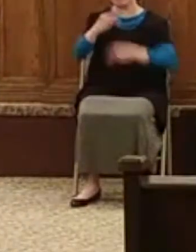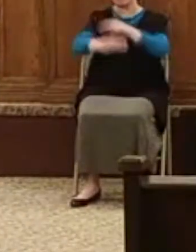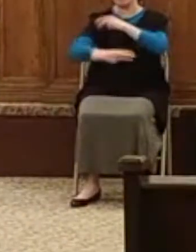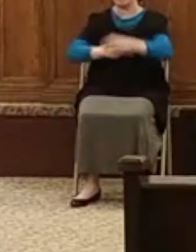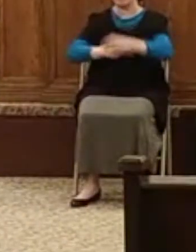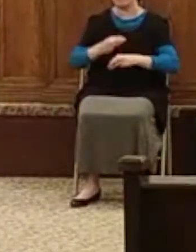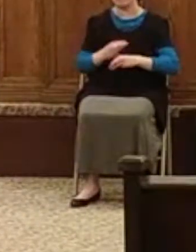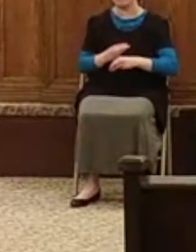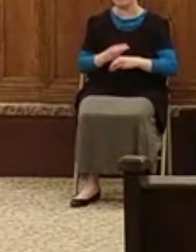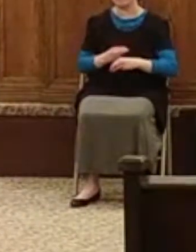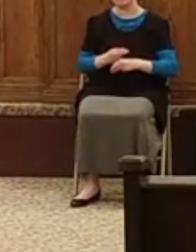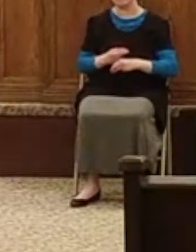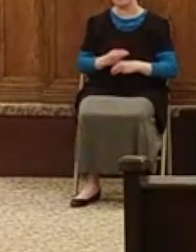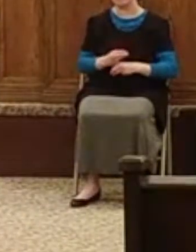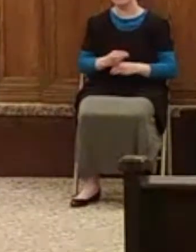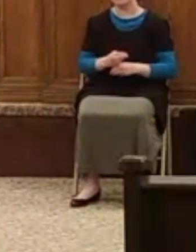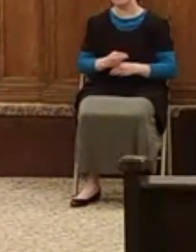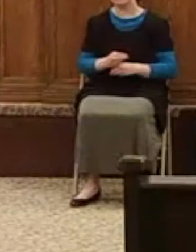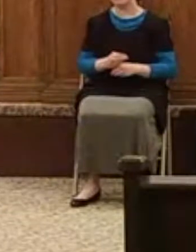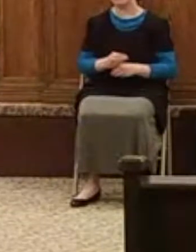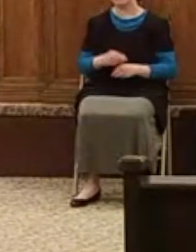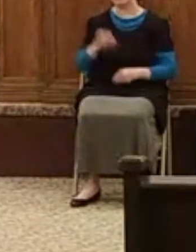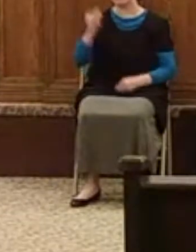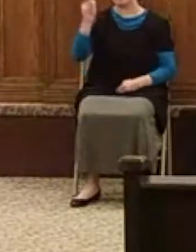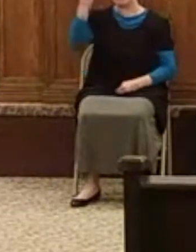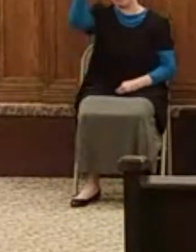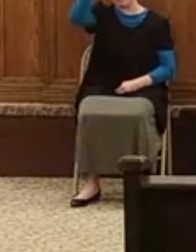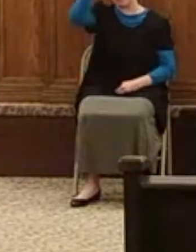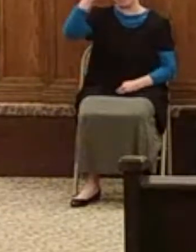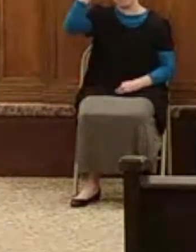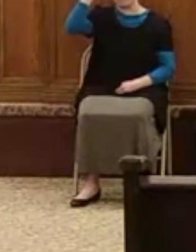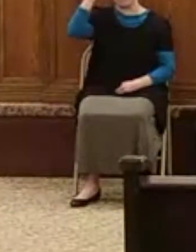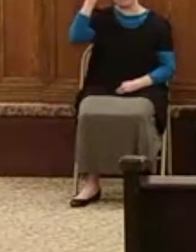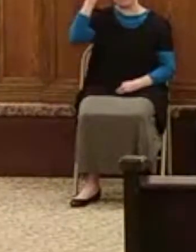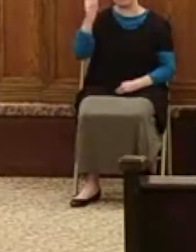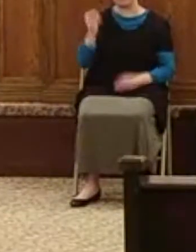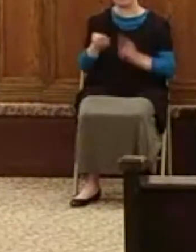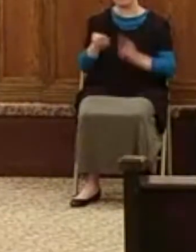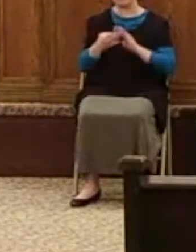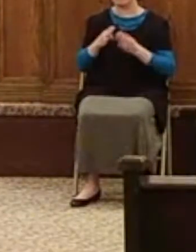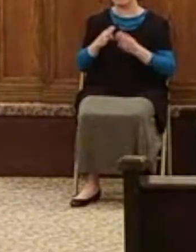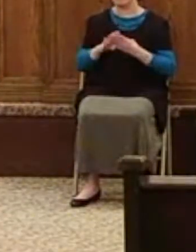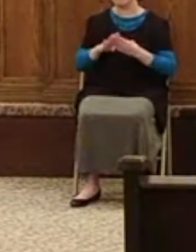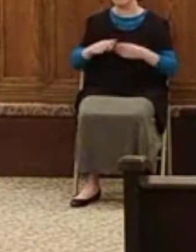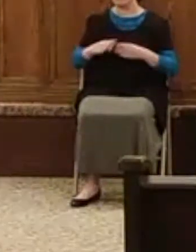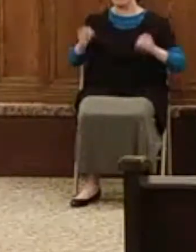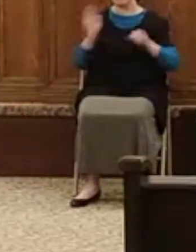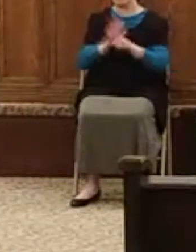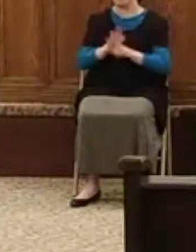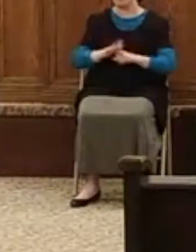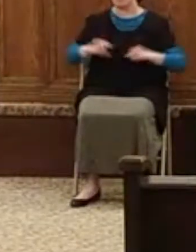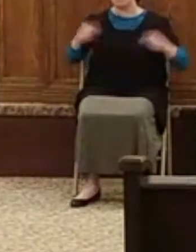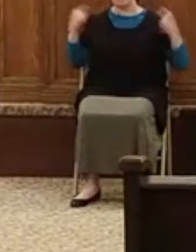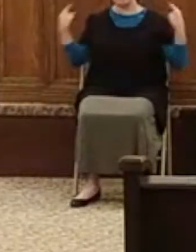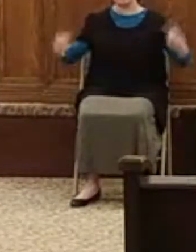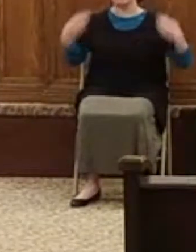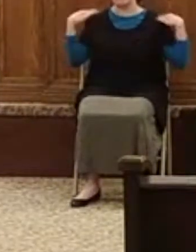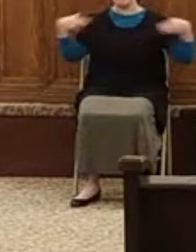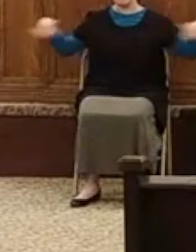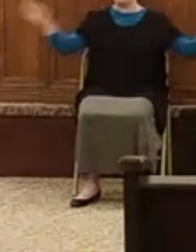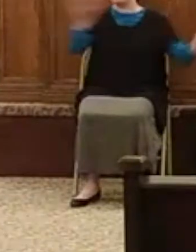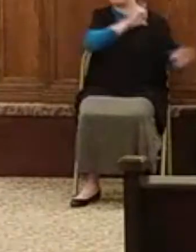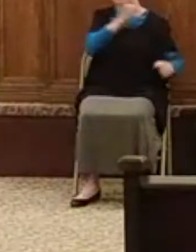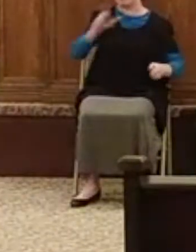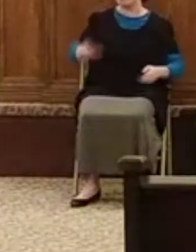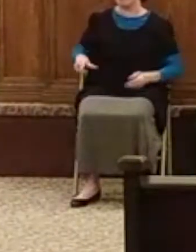of world as an intercessor for his nephew Lot, sitting so intoxicated with sin that the angels